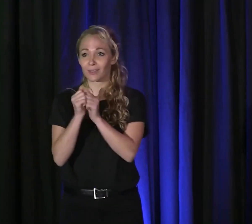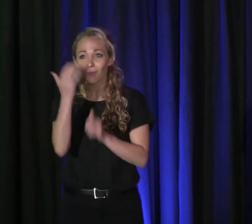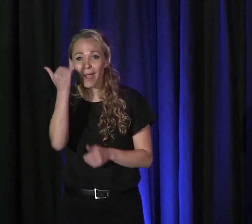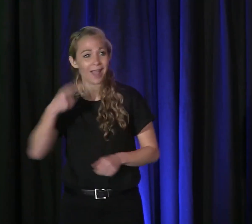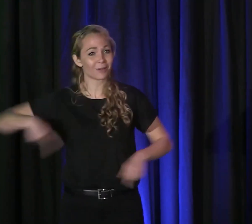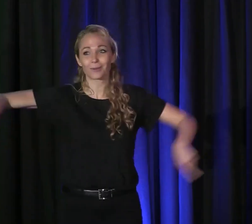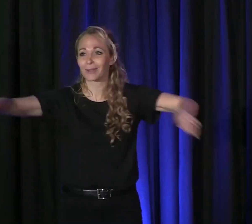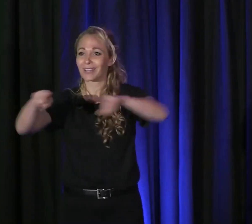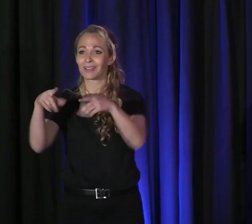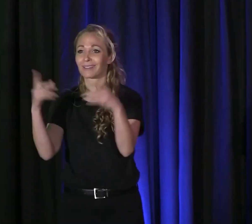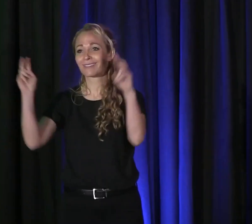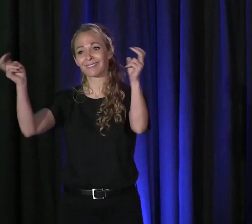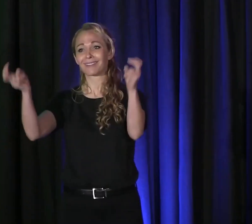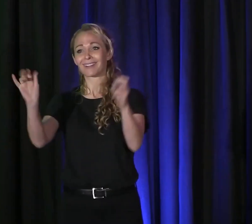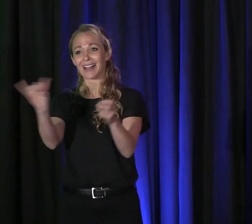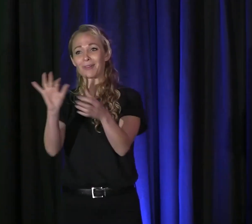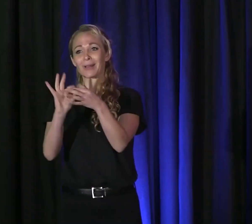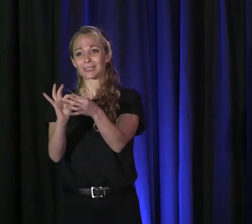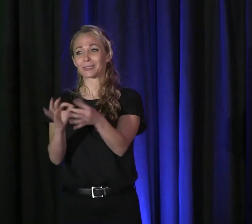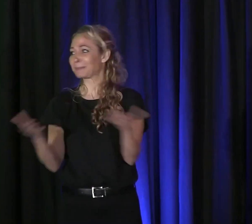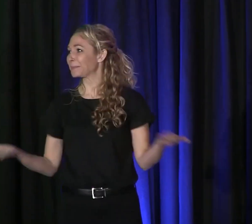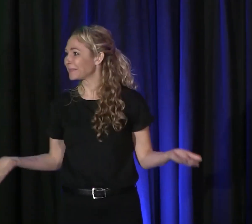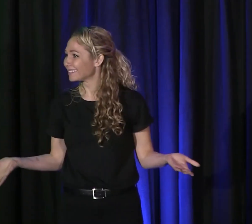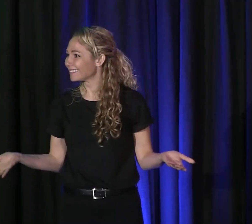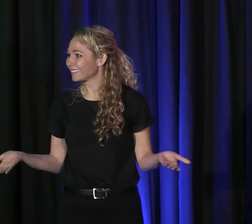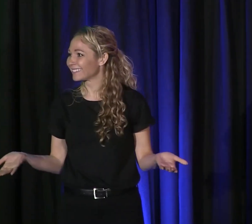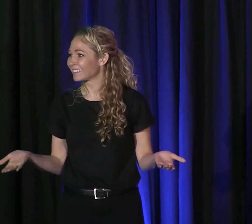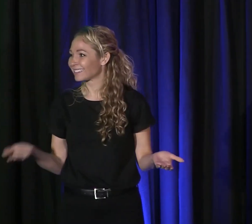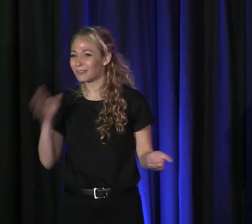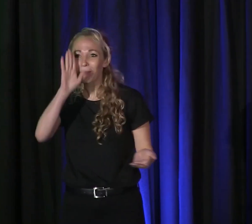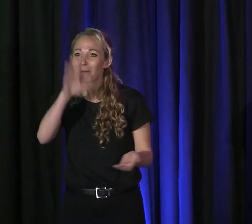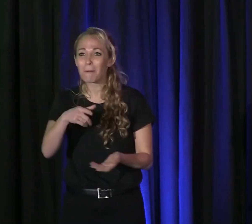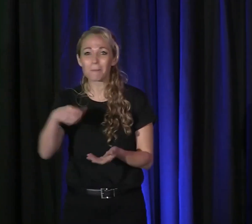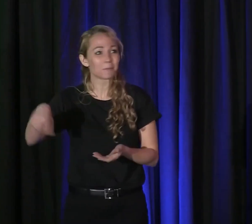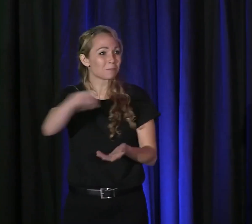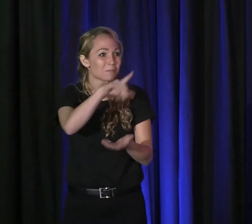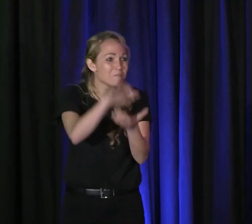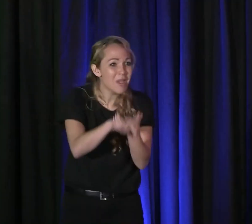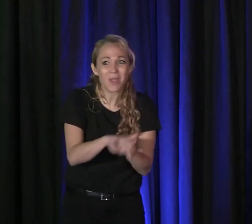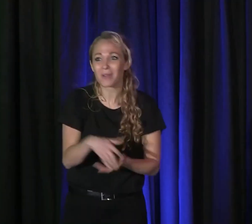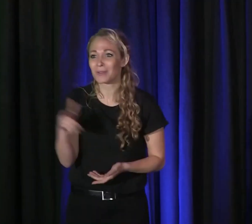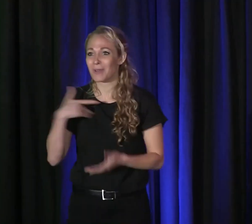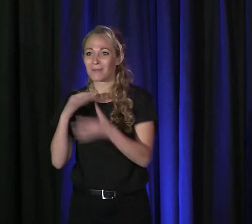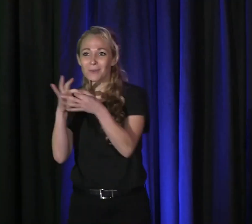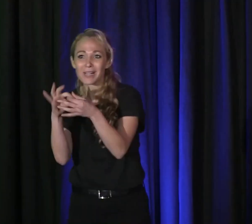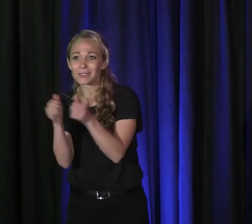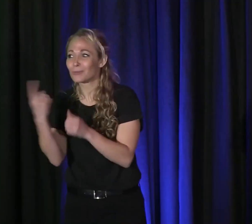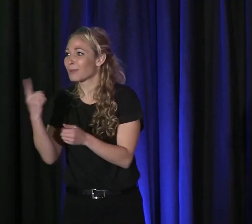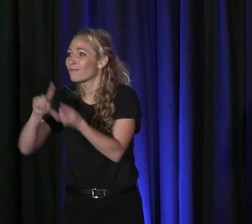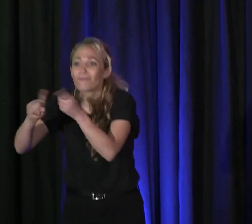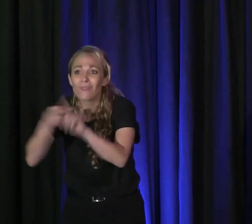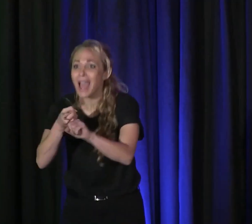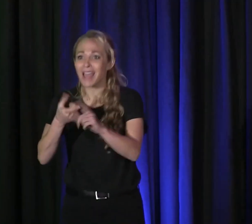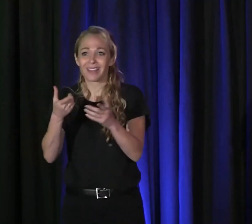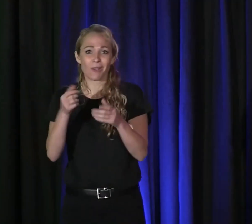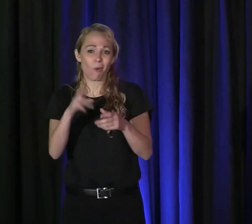It's really important for us in this work, and we need to work together in order to maintain the relationships. So if you have a relationship